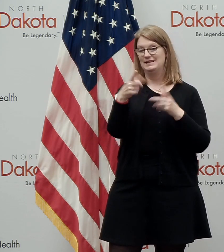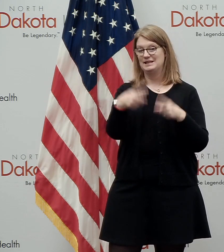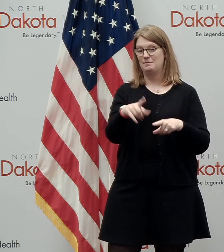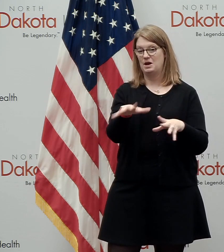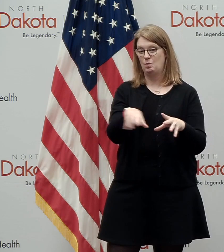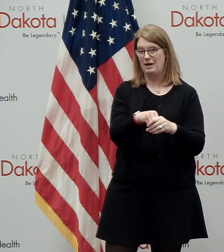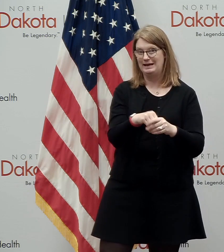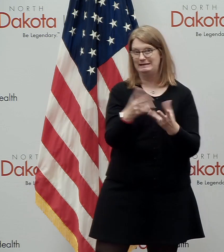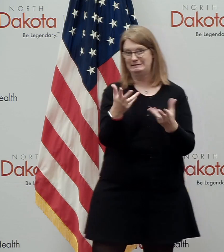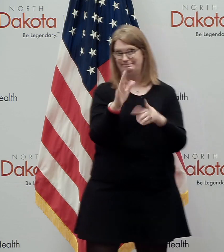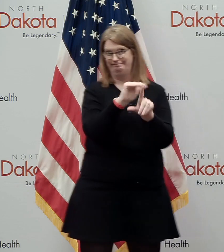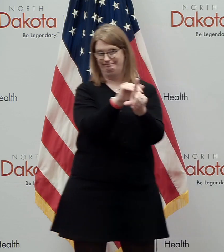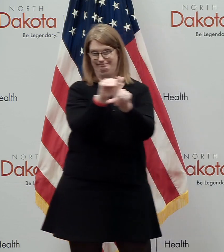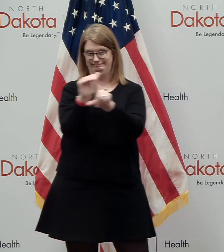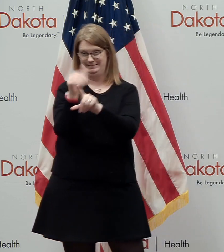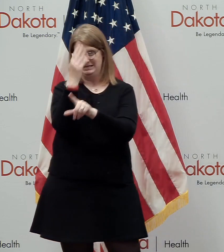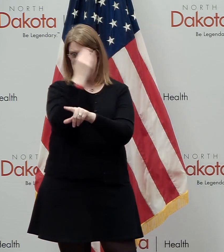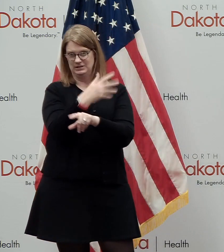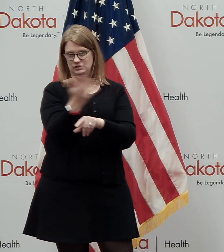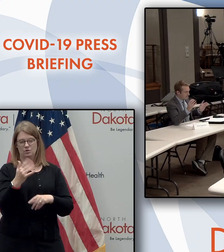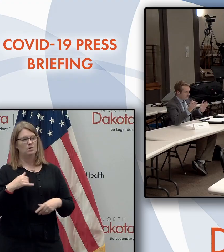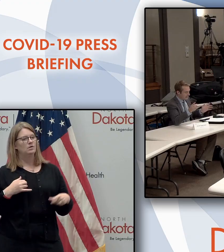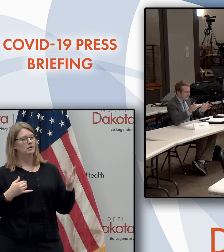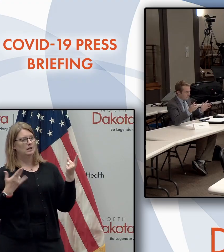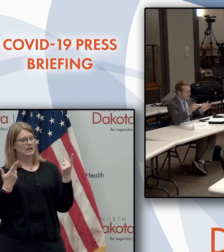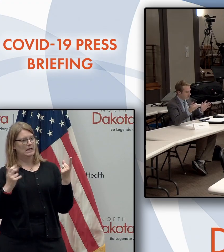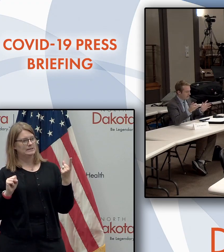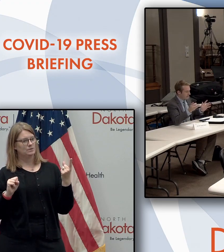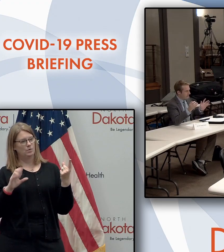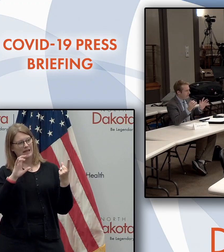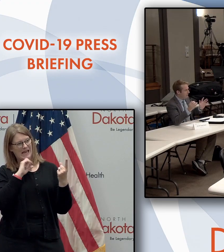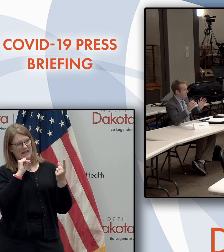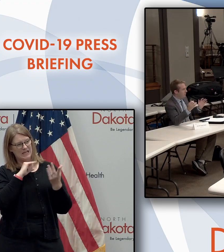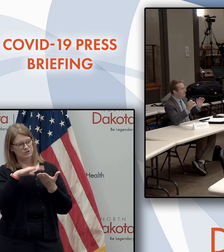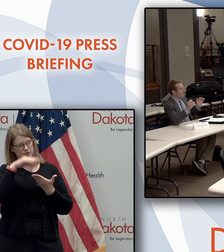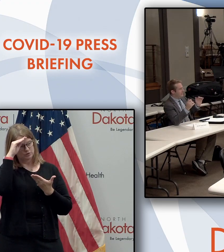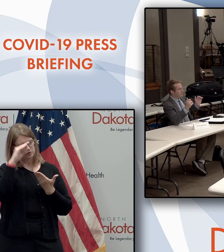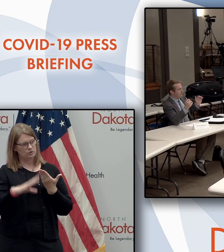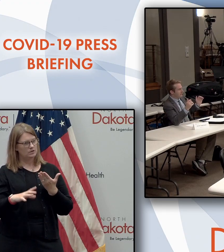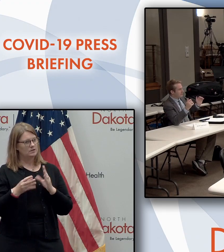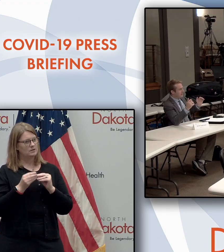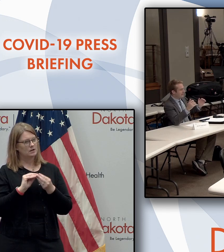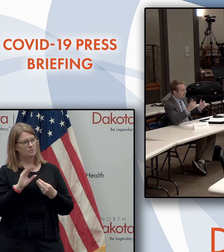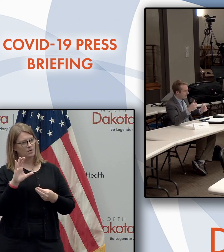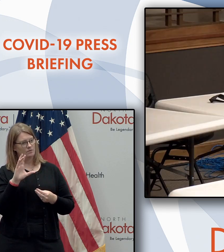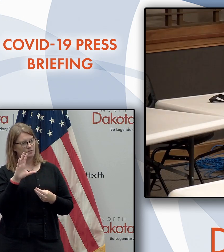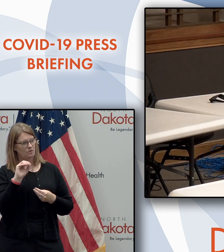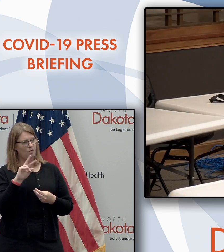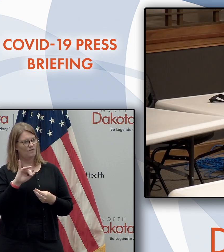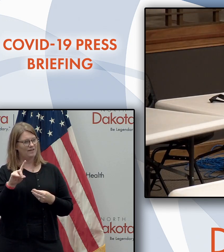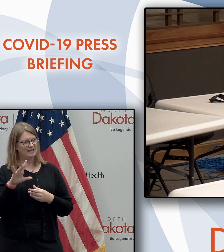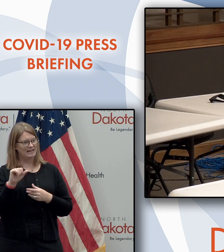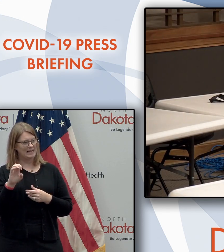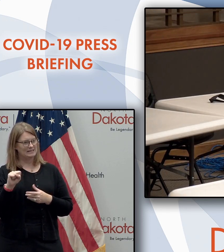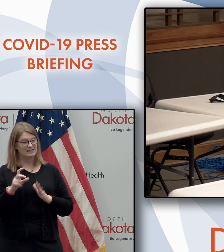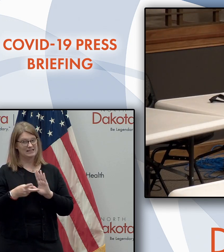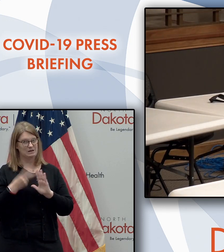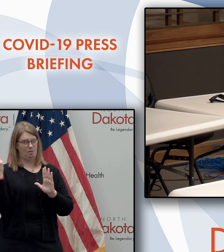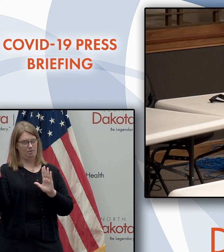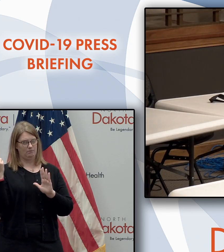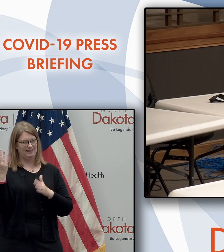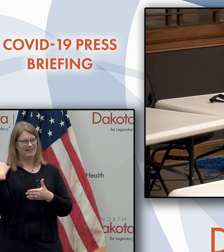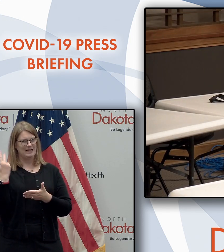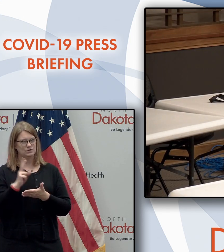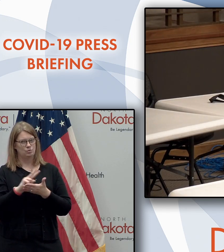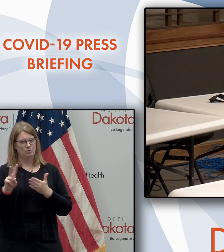Jacob? Governor, for high school age students, the number of COVID cases in the state has doubled in the last 2 weeks. There's